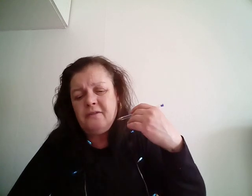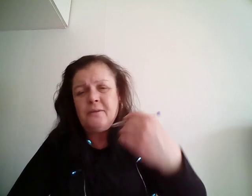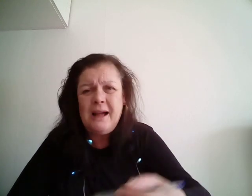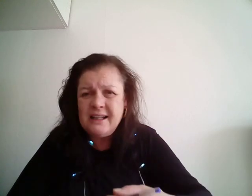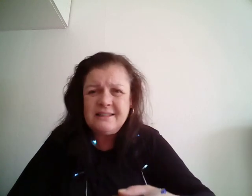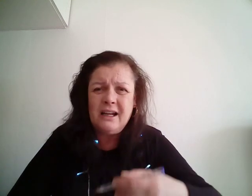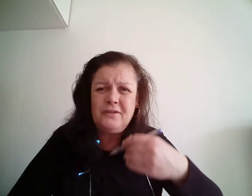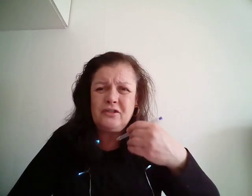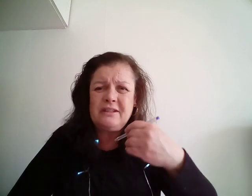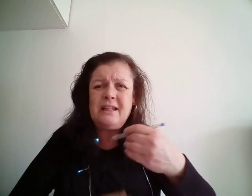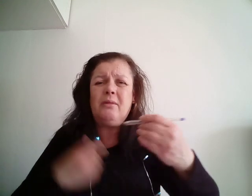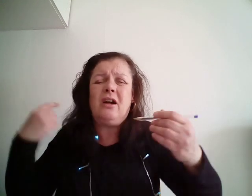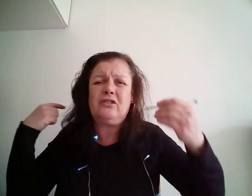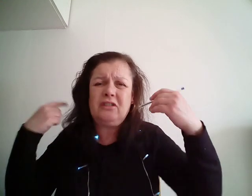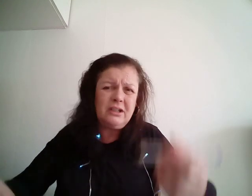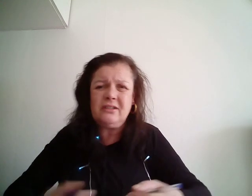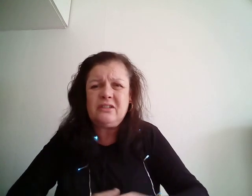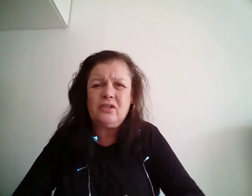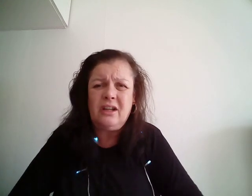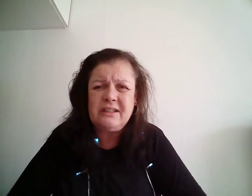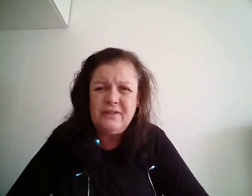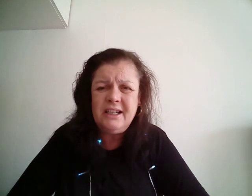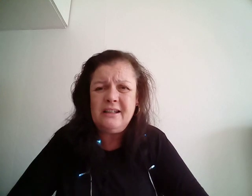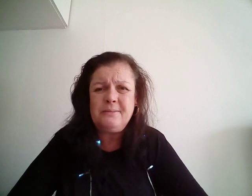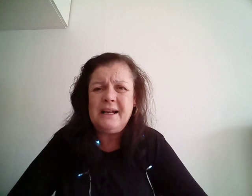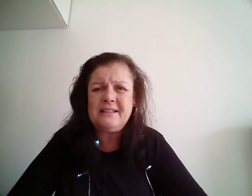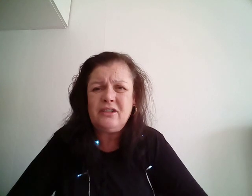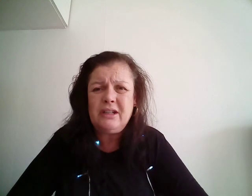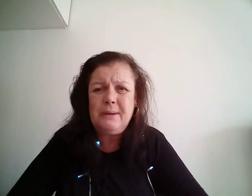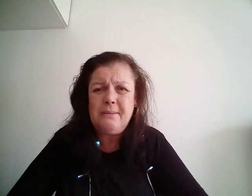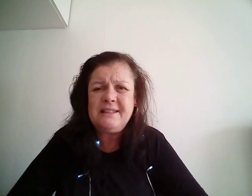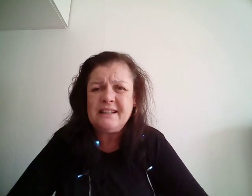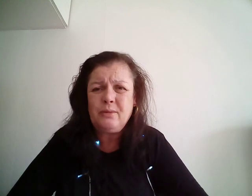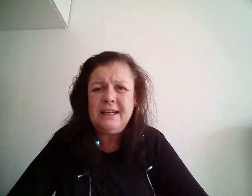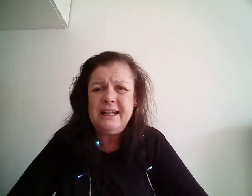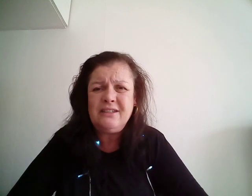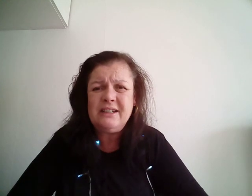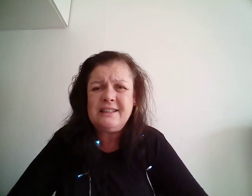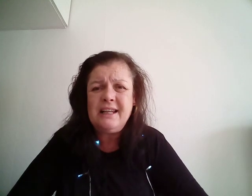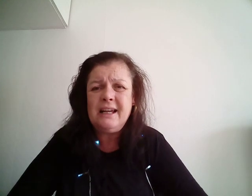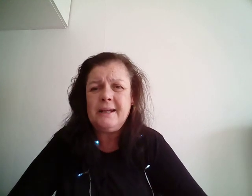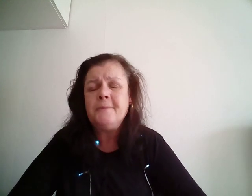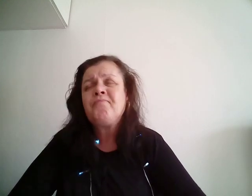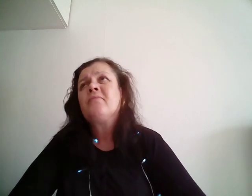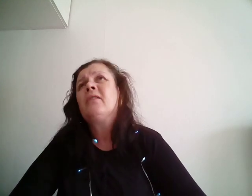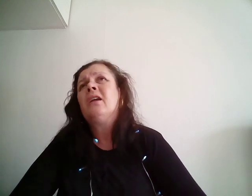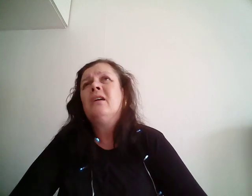for myself, I just, there we are, just look at such a lot of videos, Smile Delicious Sugar Babies, that's what it is, do you say?